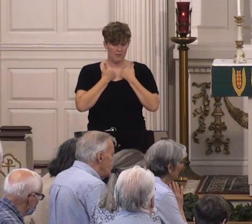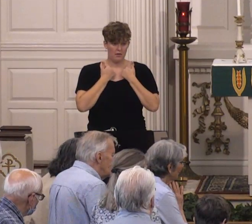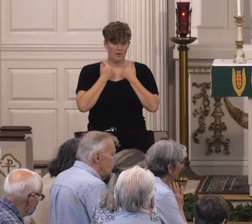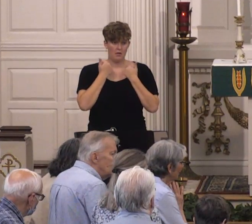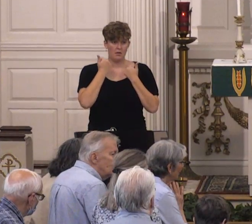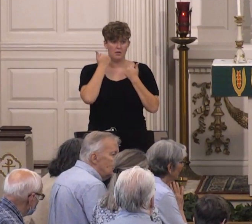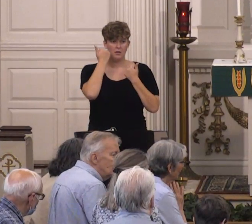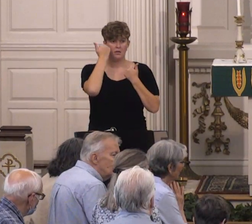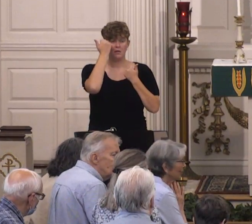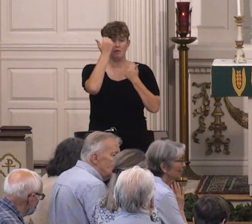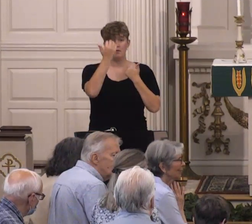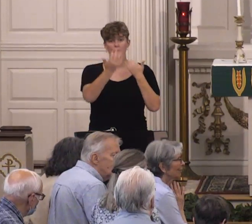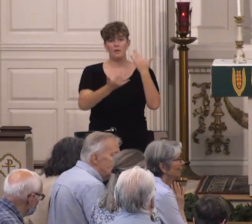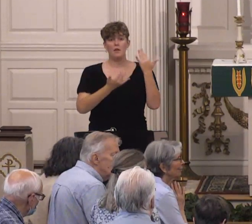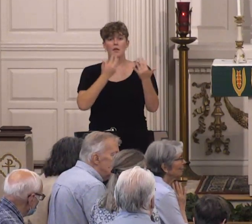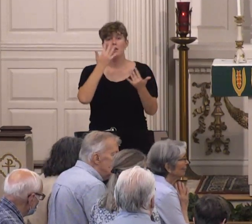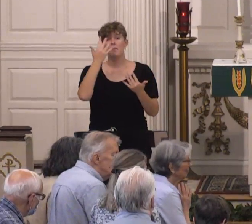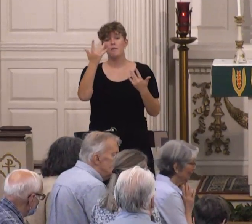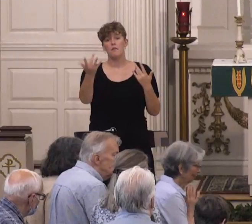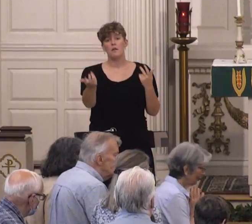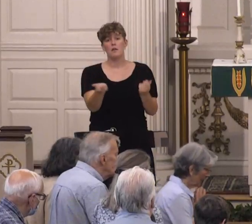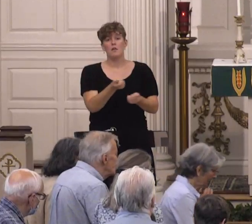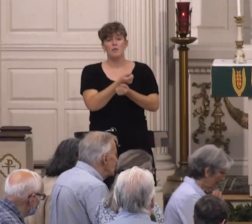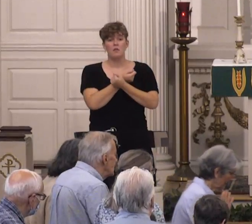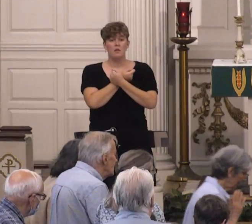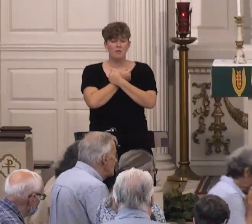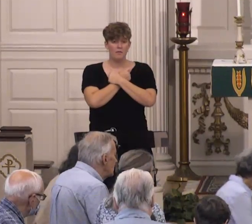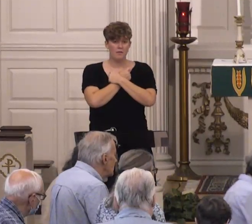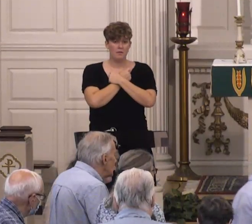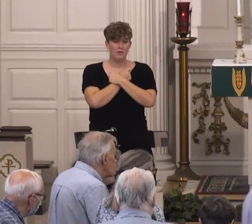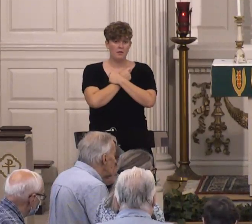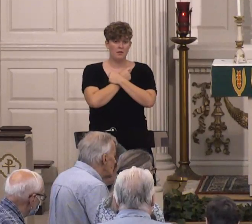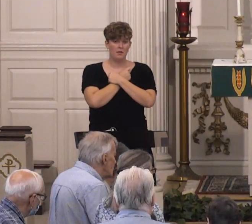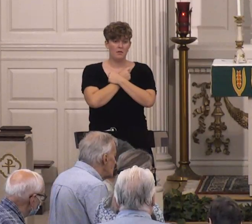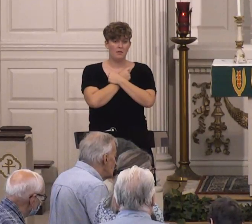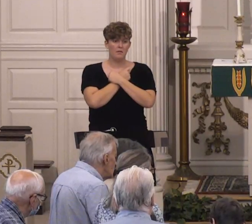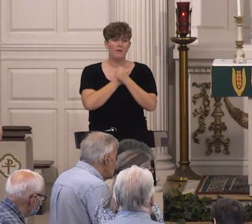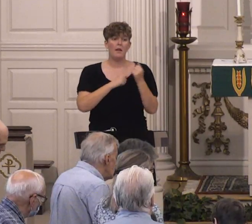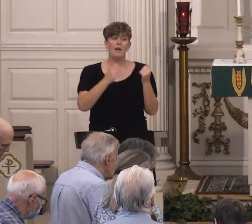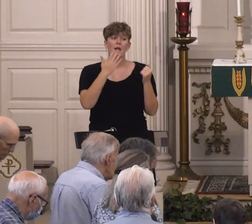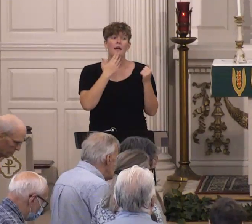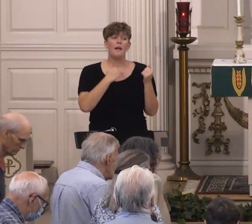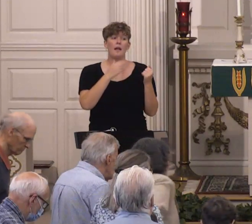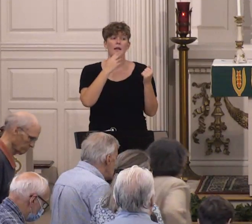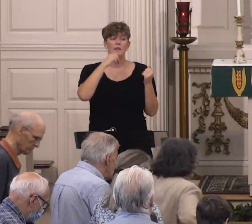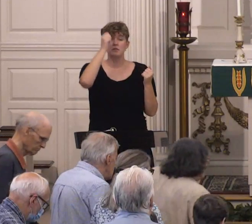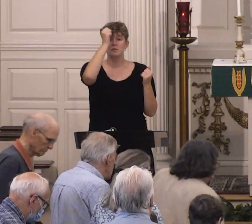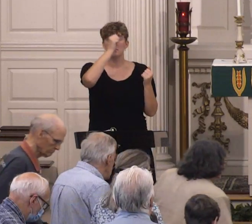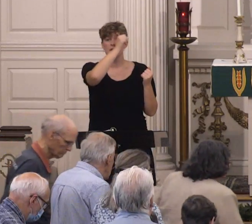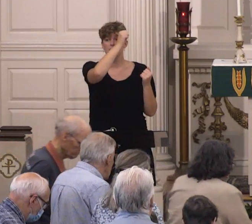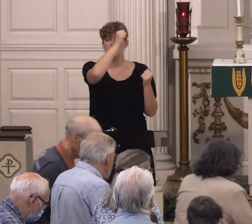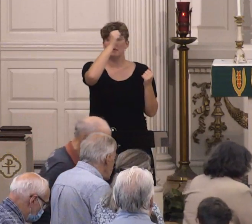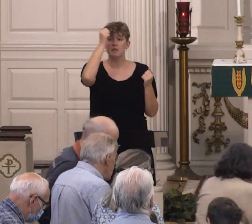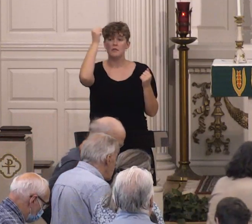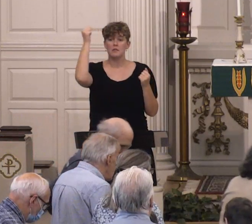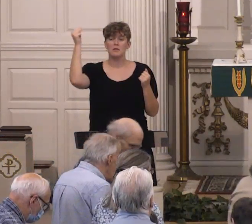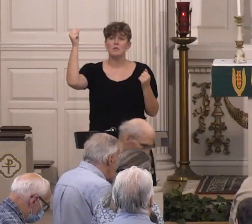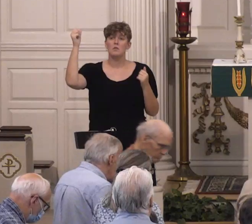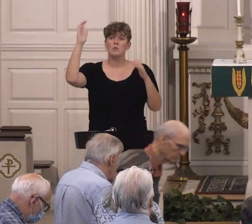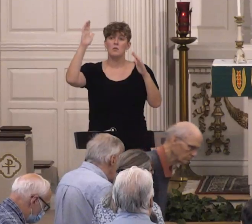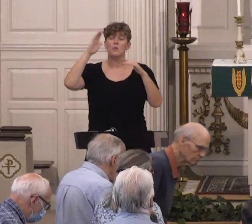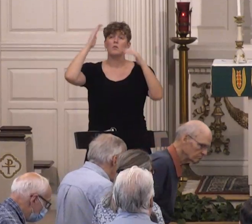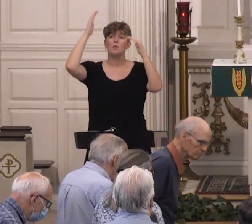of life and fire of love and sweet